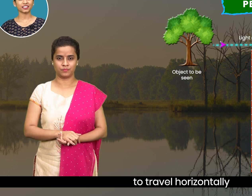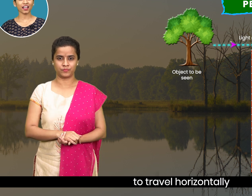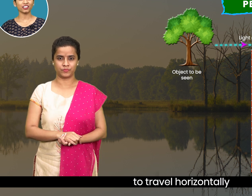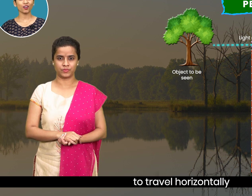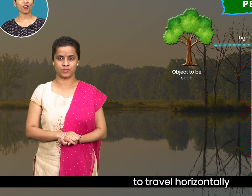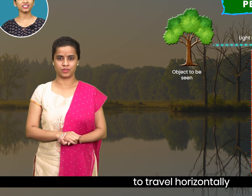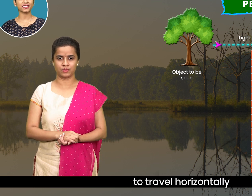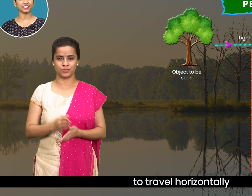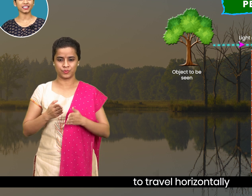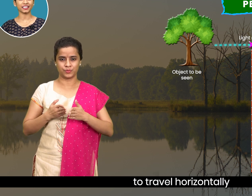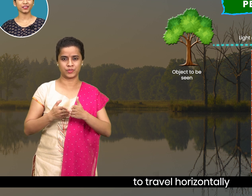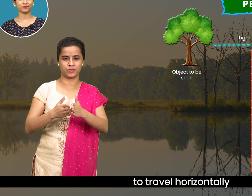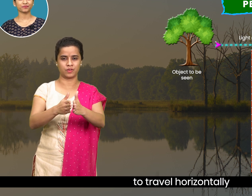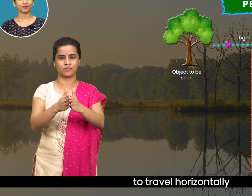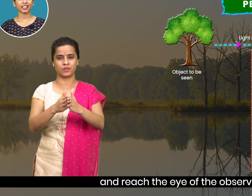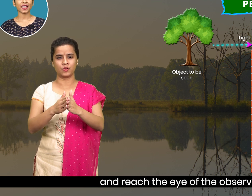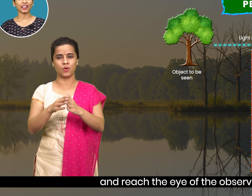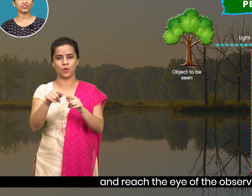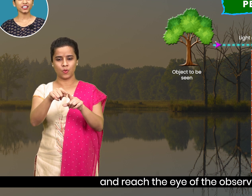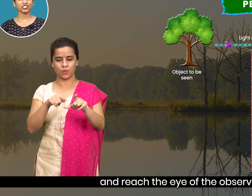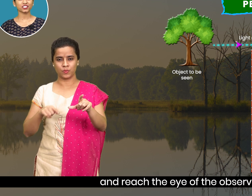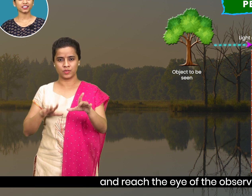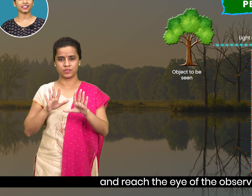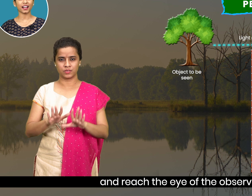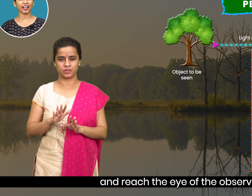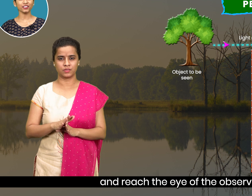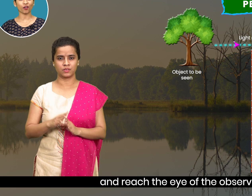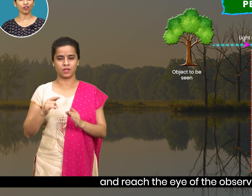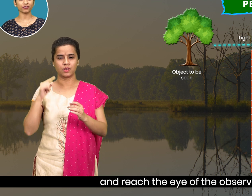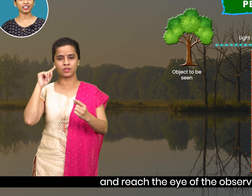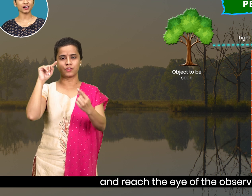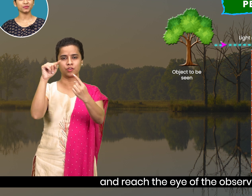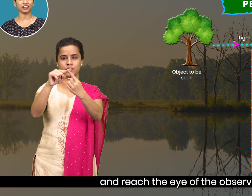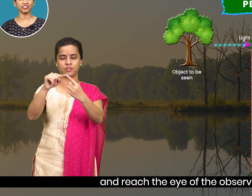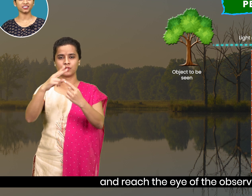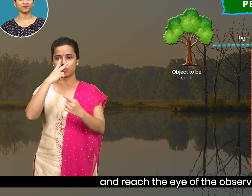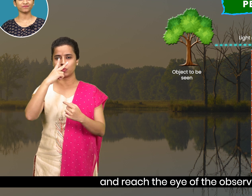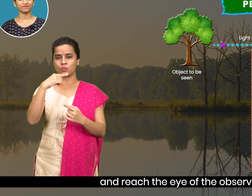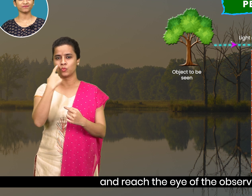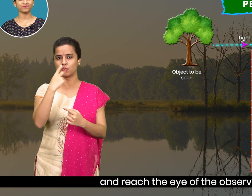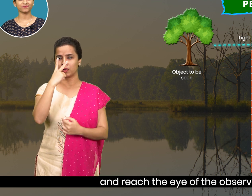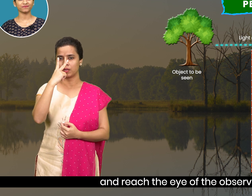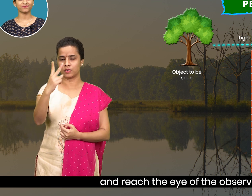to travel horizontally and reach the eye of the observer.